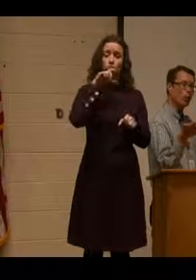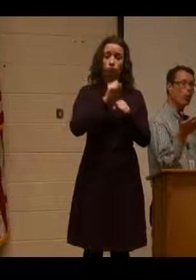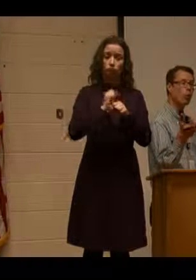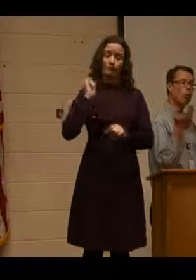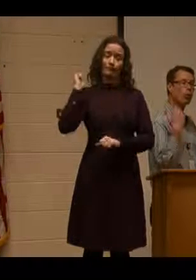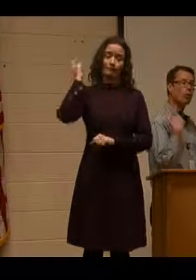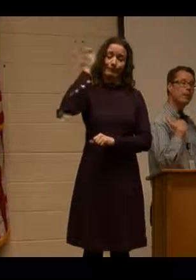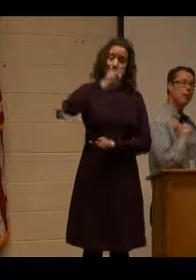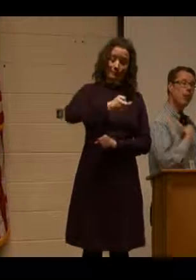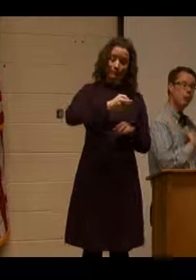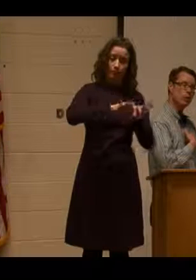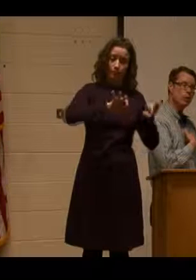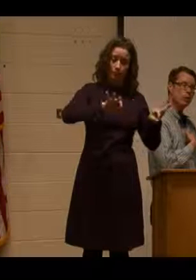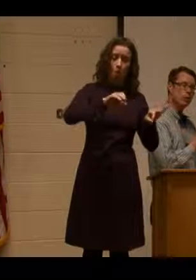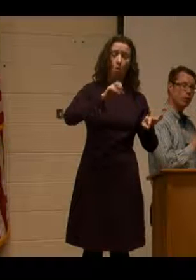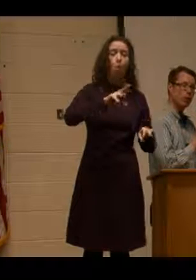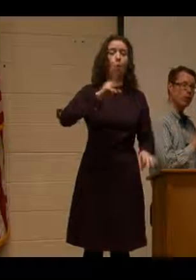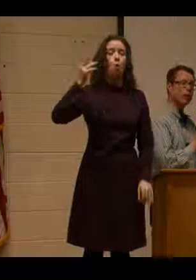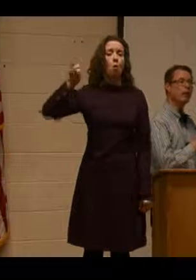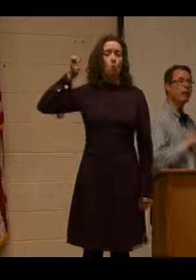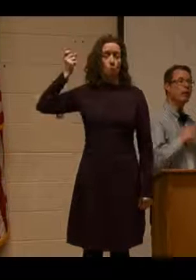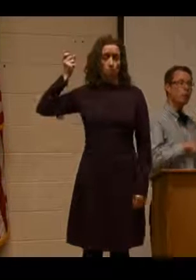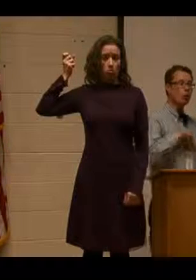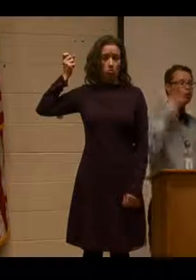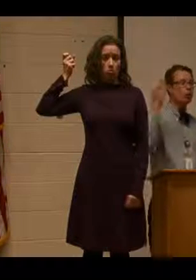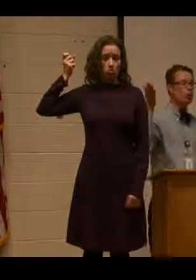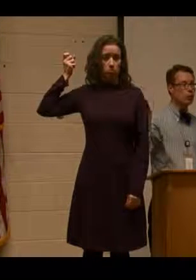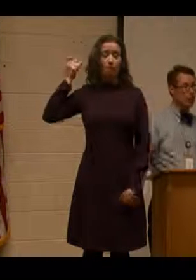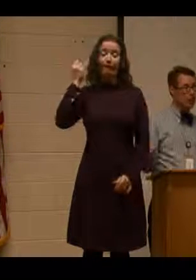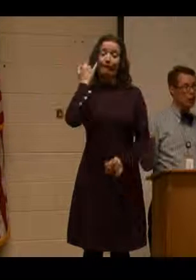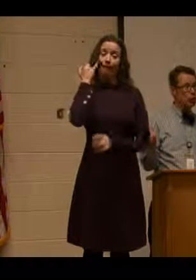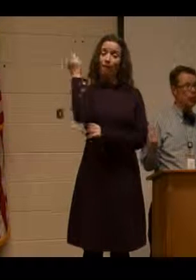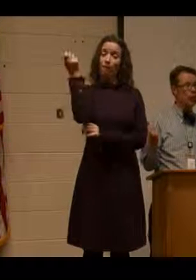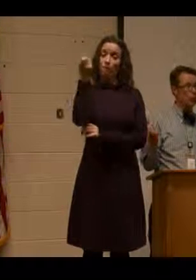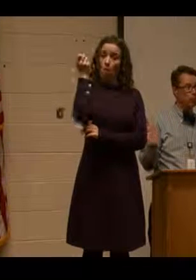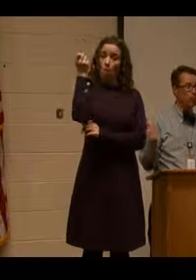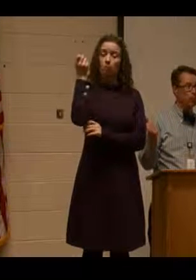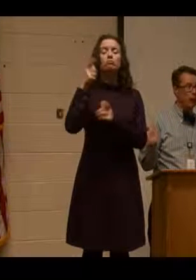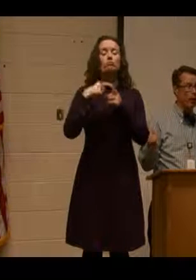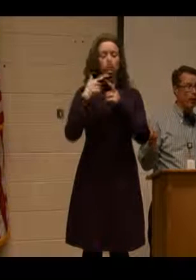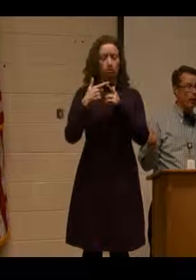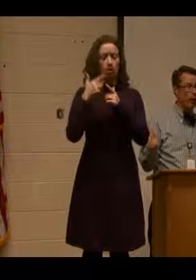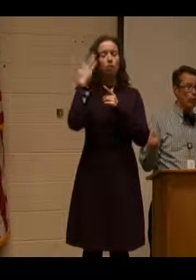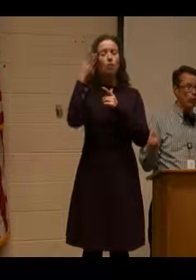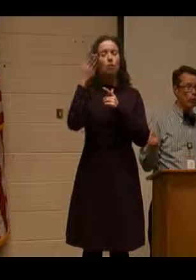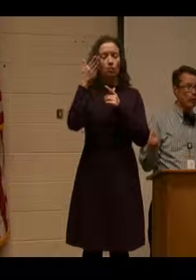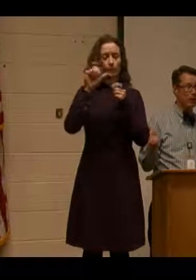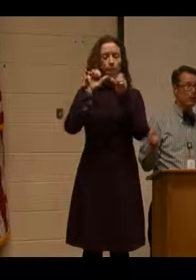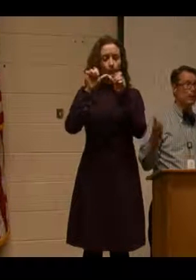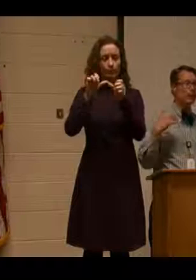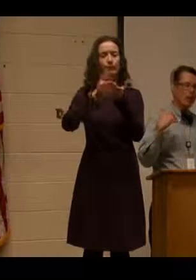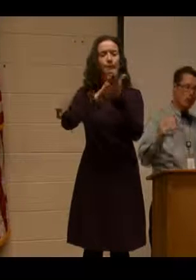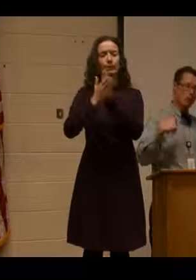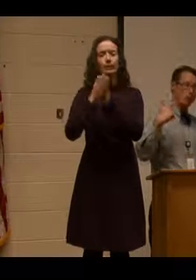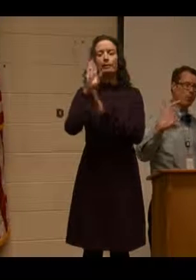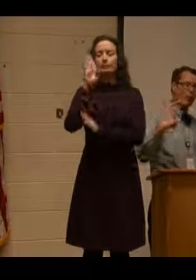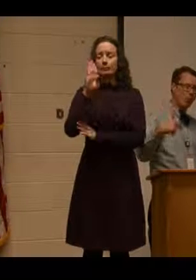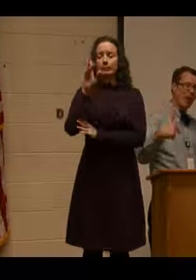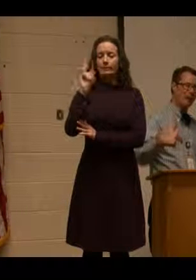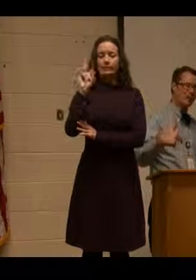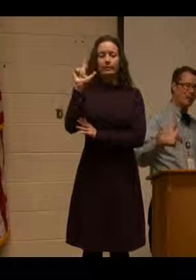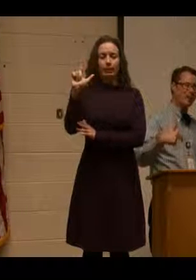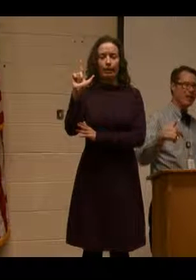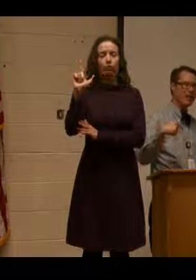your diploma in order for you to continue on the Bridges to Life program. So that's why we're having this meeting tonight, because